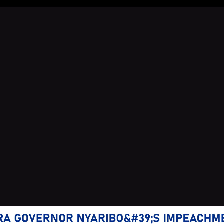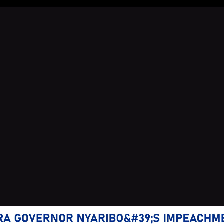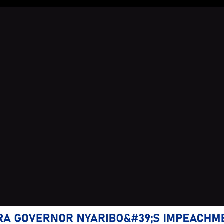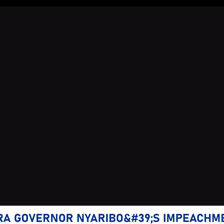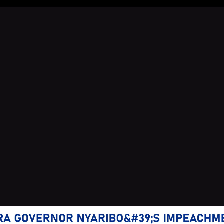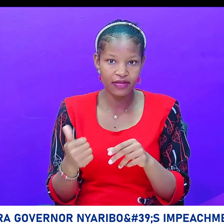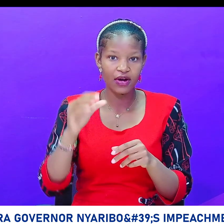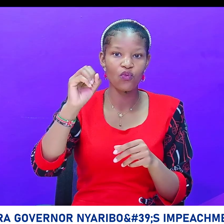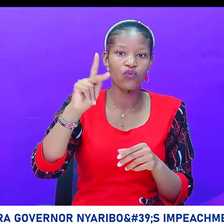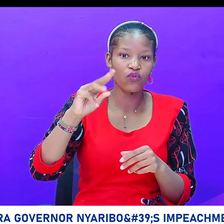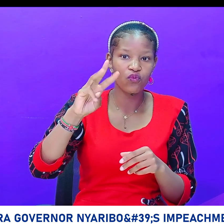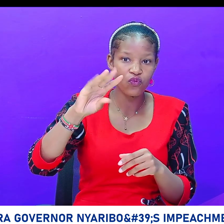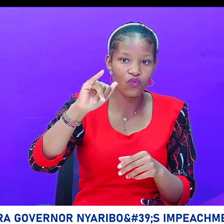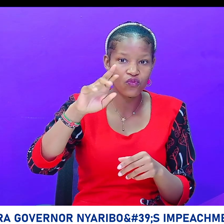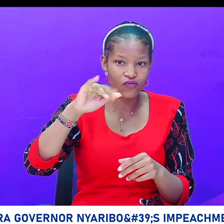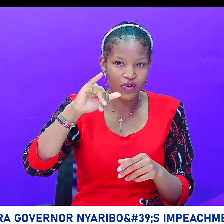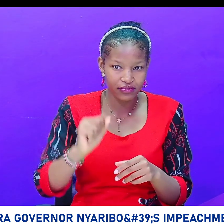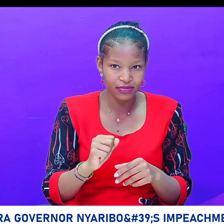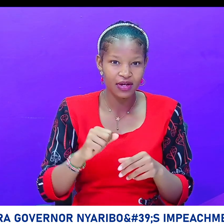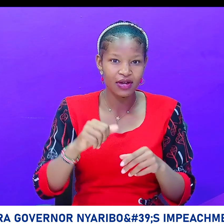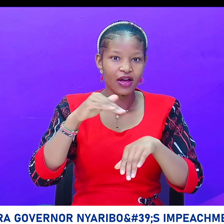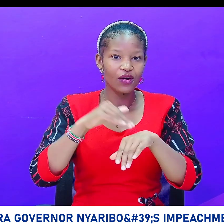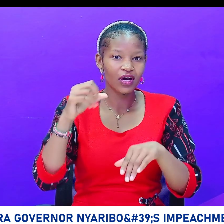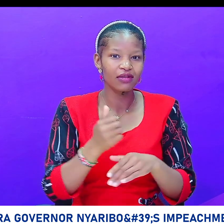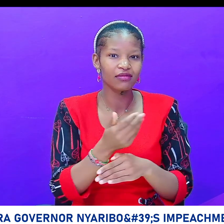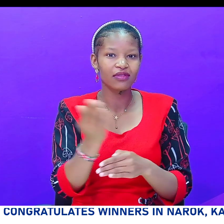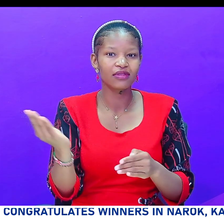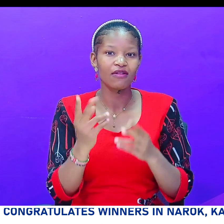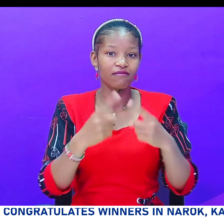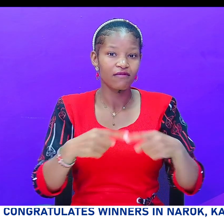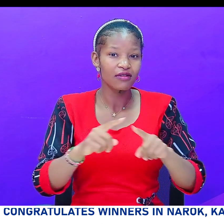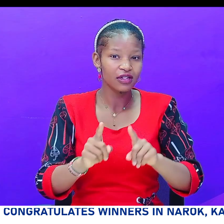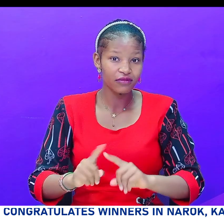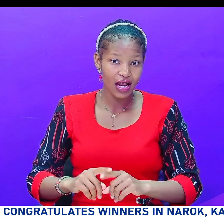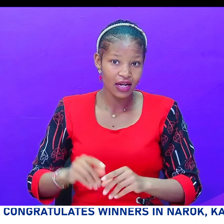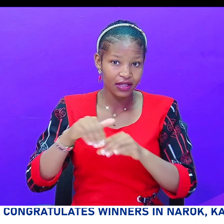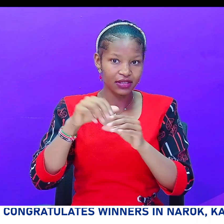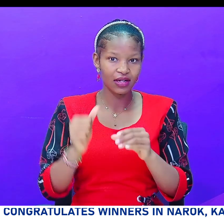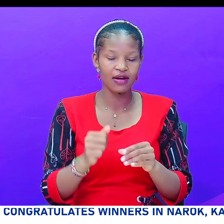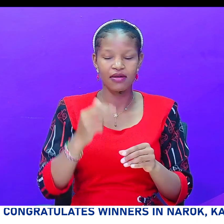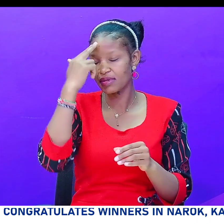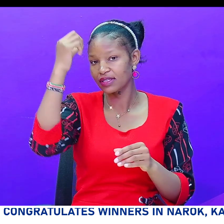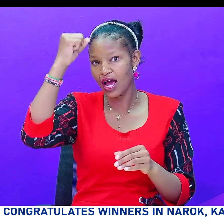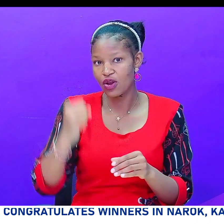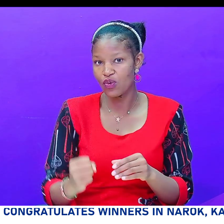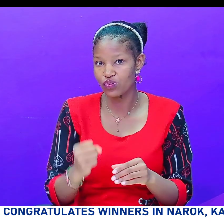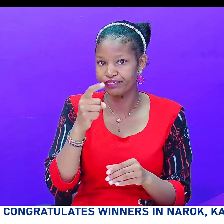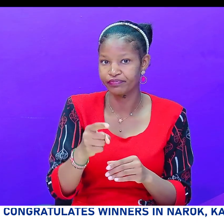David Warui, and Dickson Okwiri Aduda on their victories in the Narok Township, Kariobangi